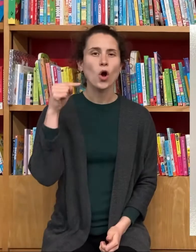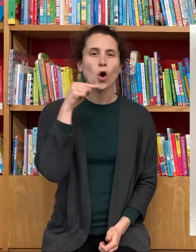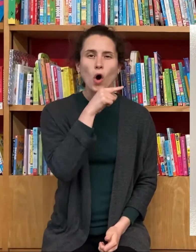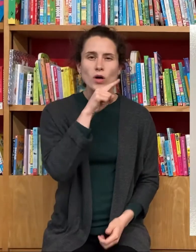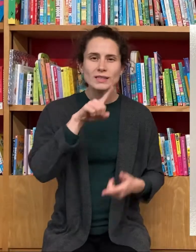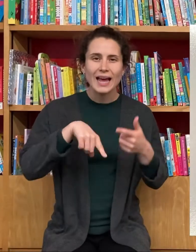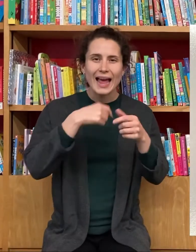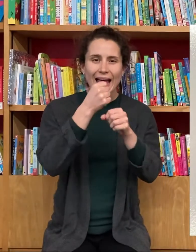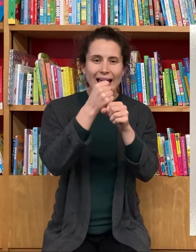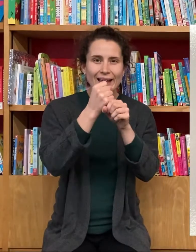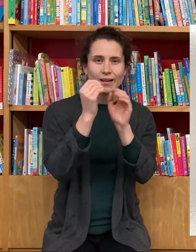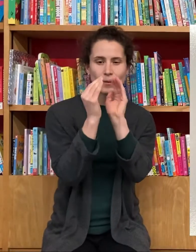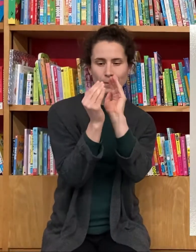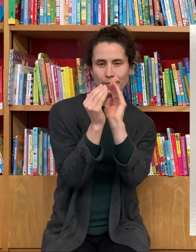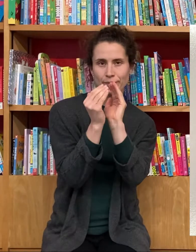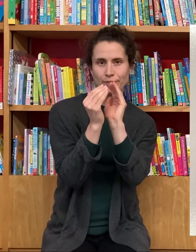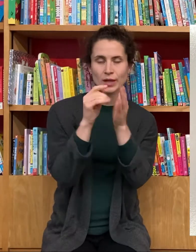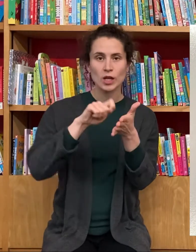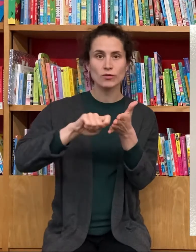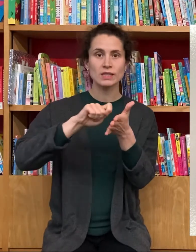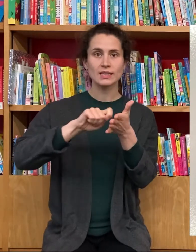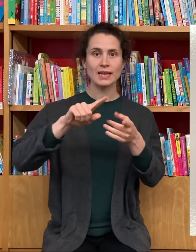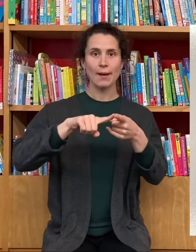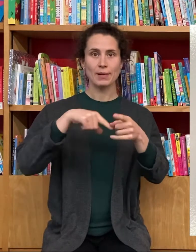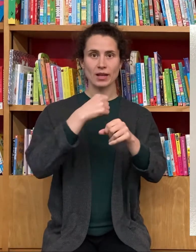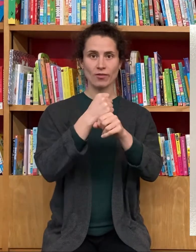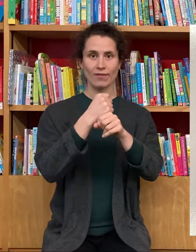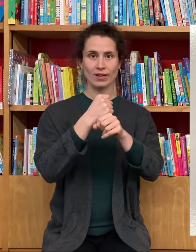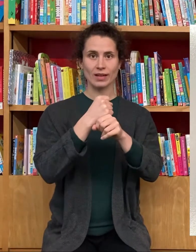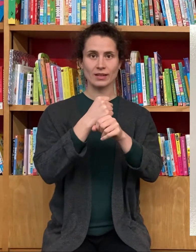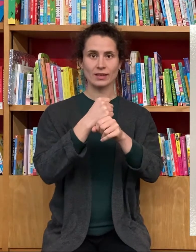The Odd Egg, written by Emily Gravett, published by Macmillan.